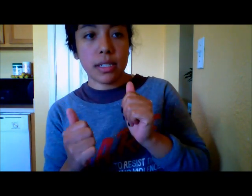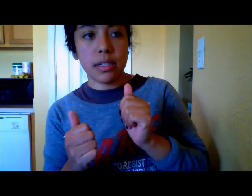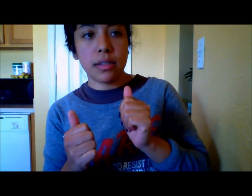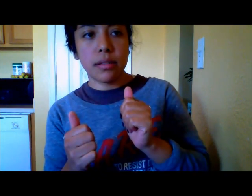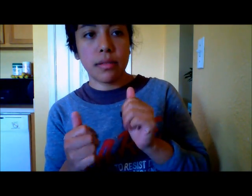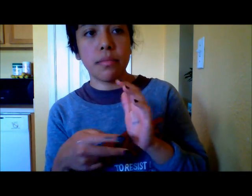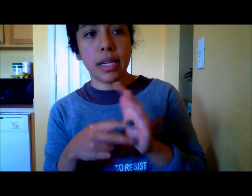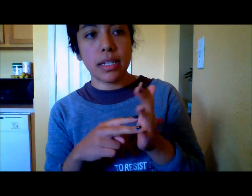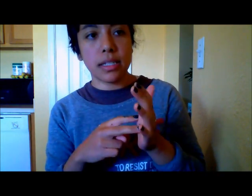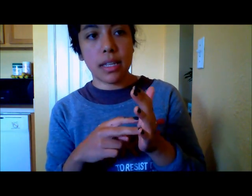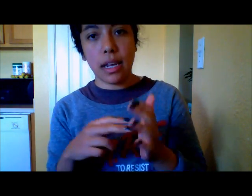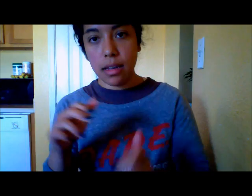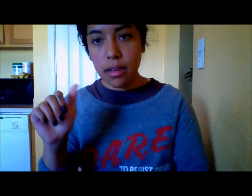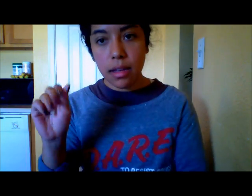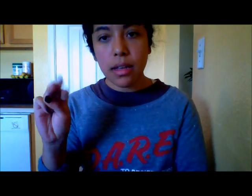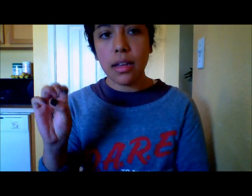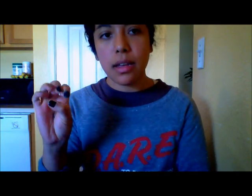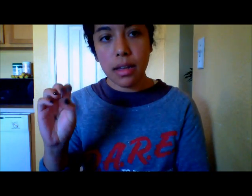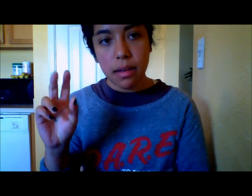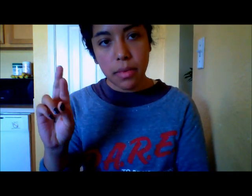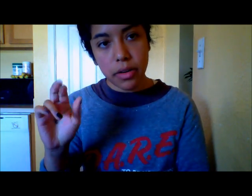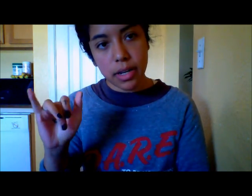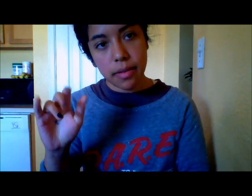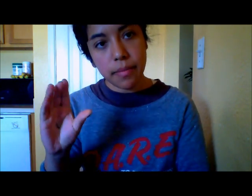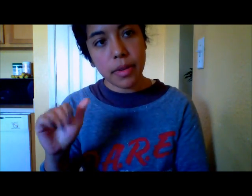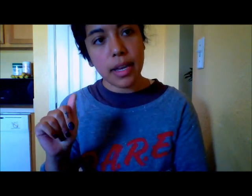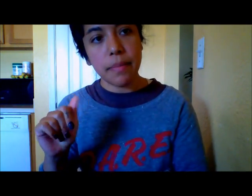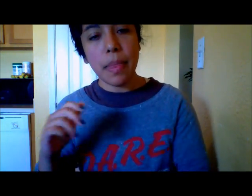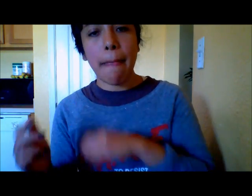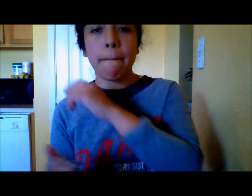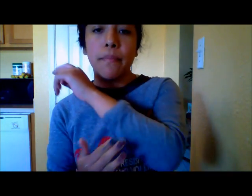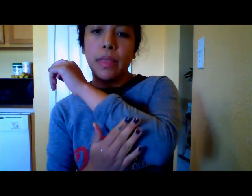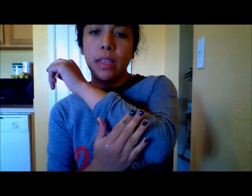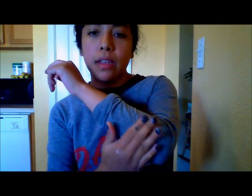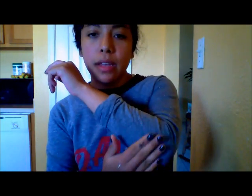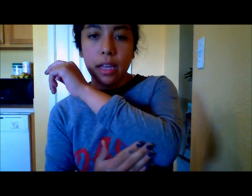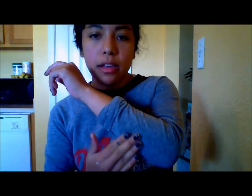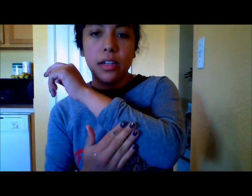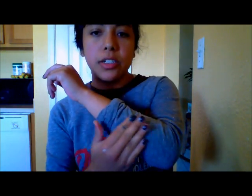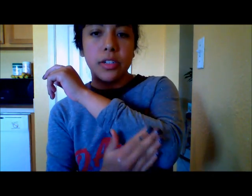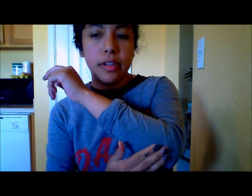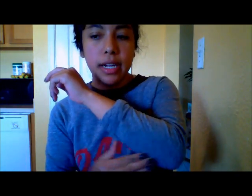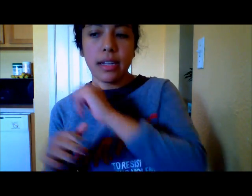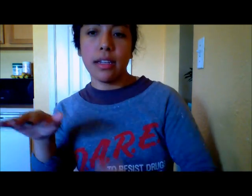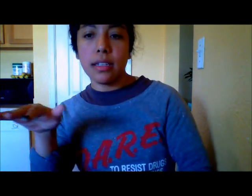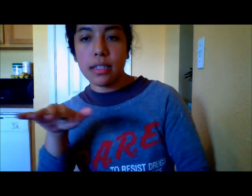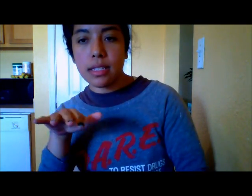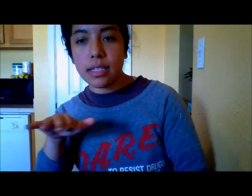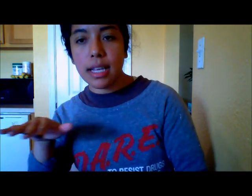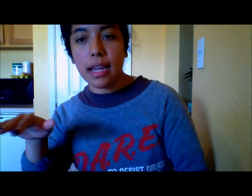which means like America, okay? Like country, side.